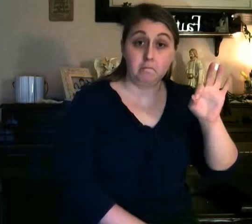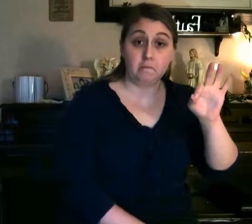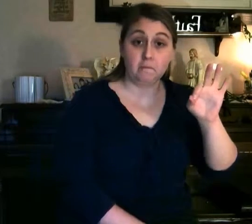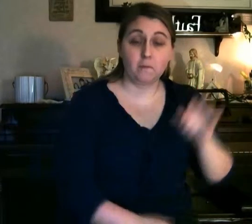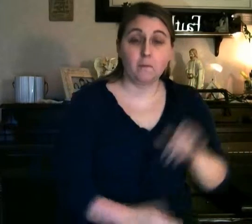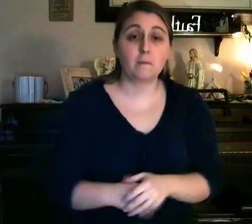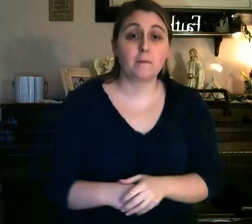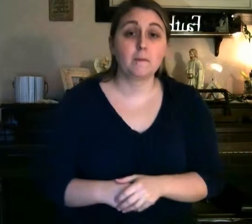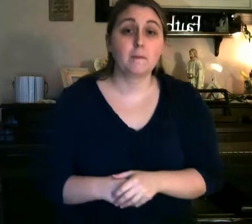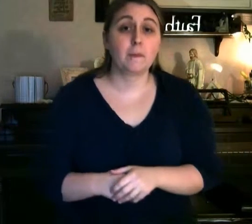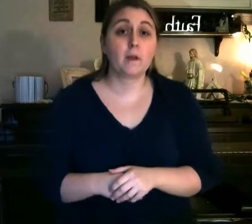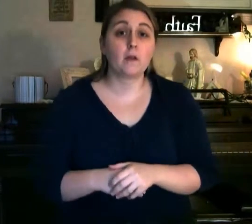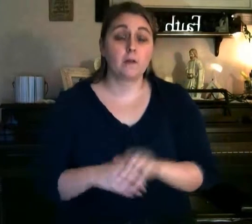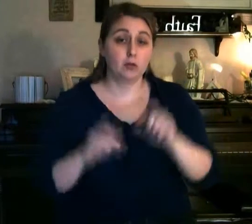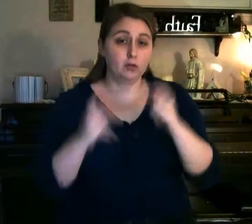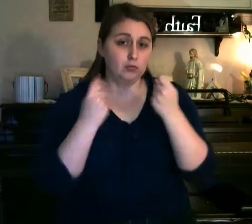Let's do some harder problems.